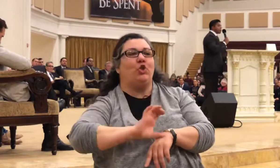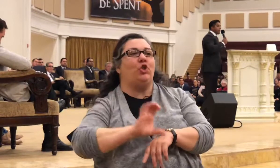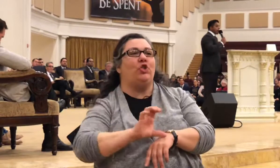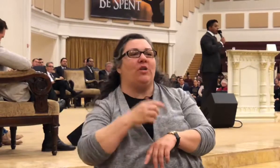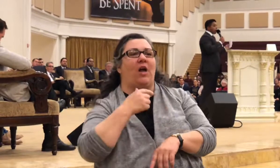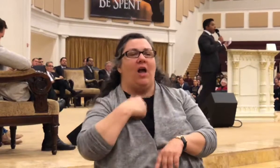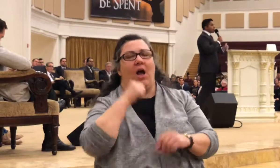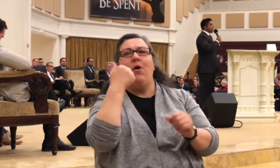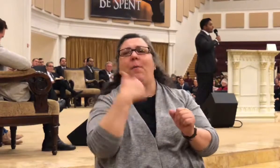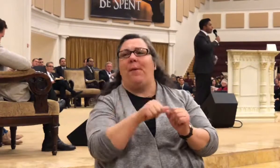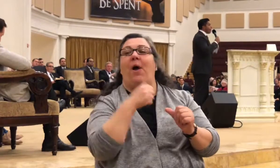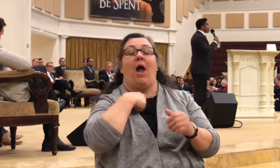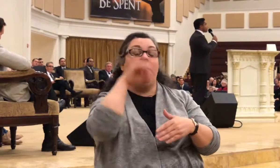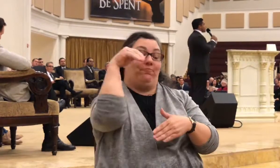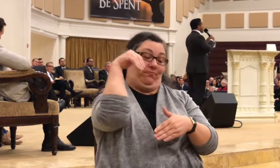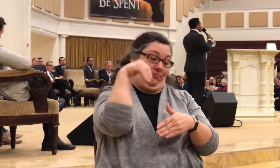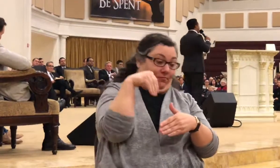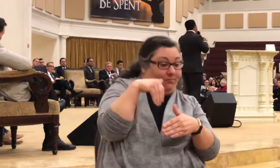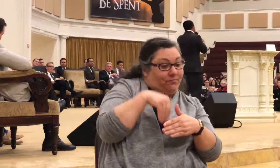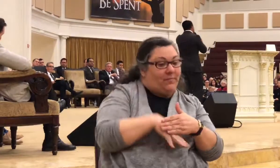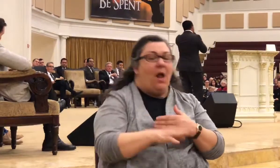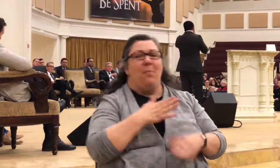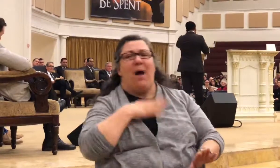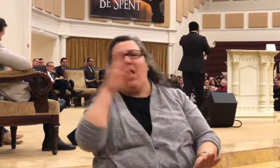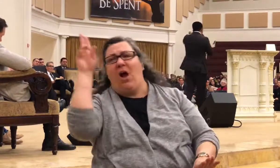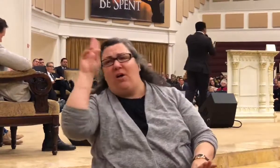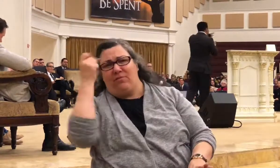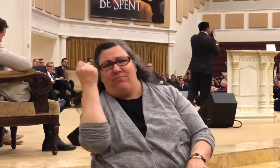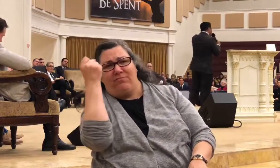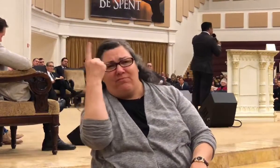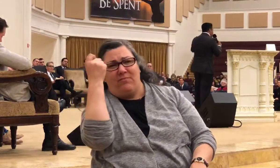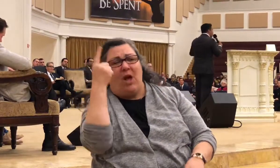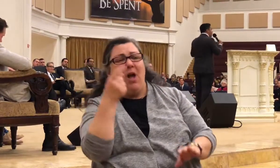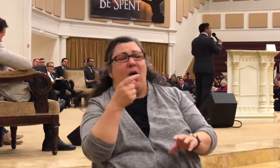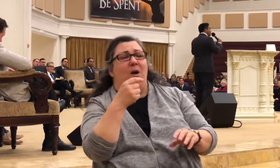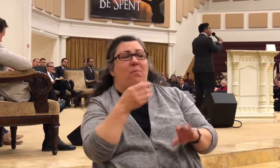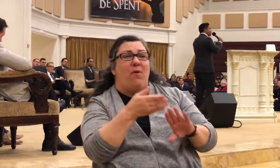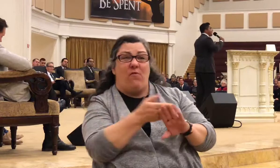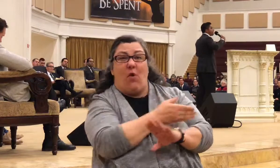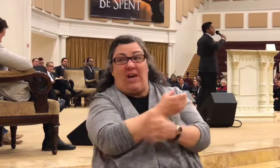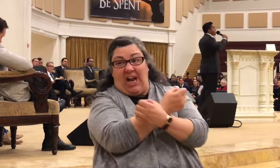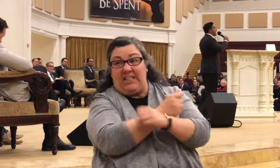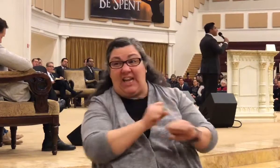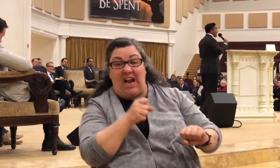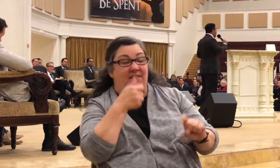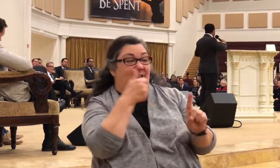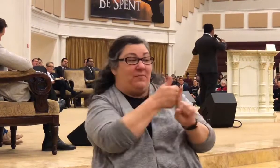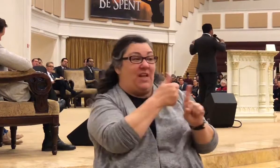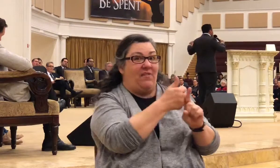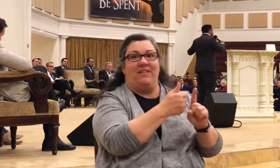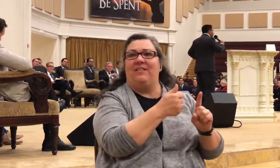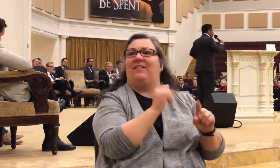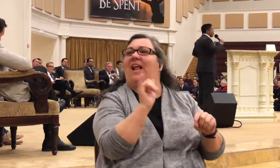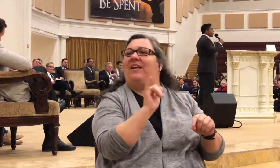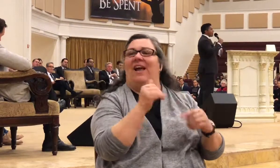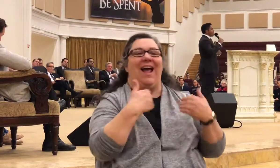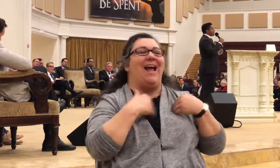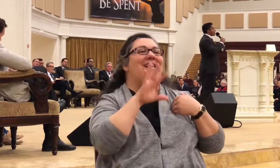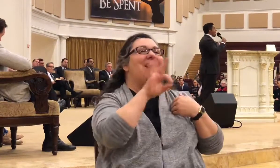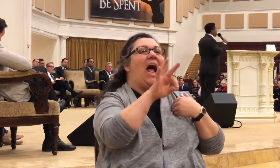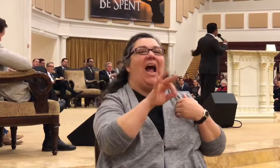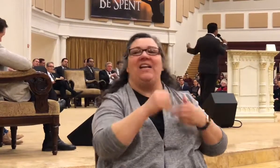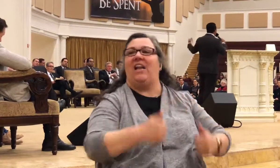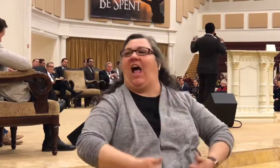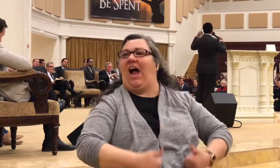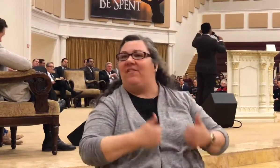remember I walked in. Now, my uncle's the kind of guy in the world before he got saved and all that. He was the guy that had nine lives. He's got bullets all in